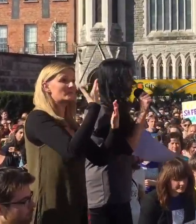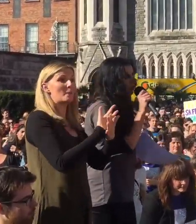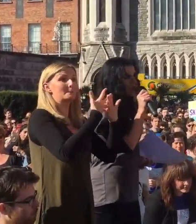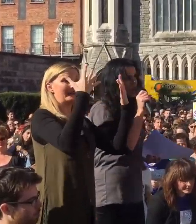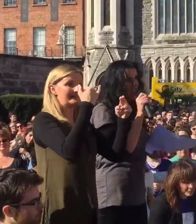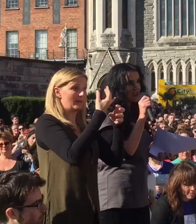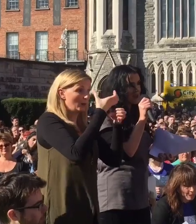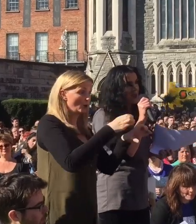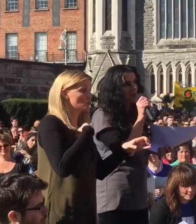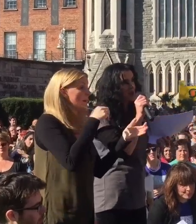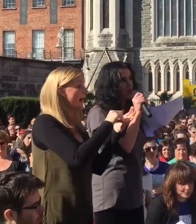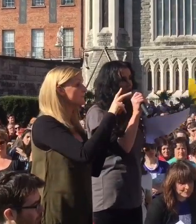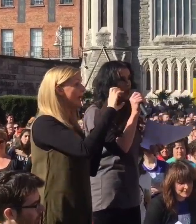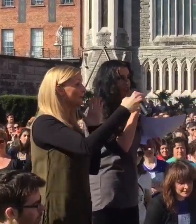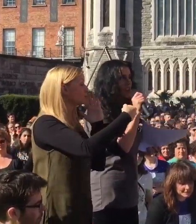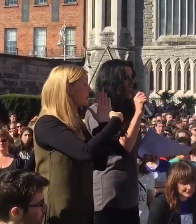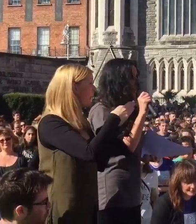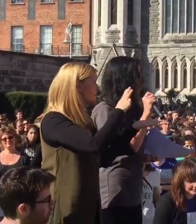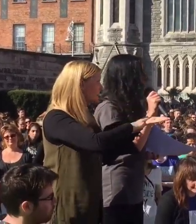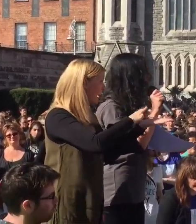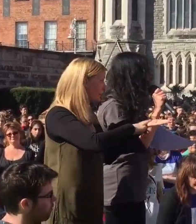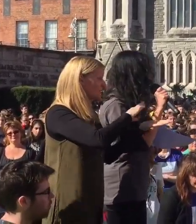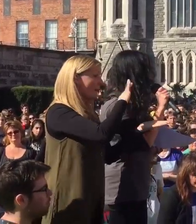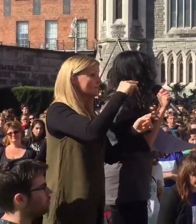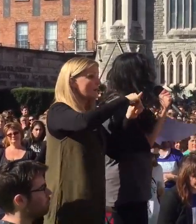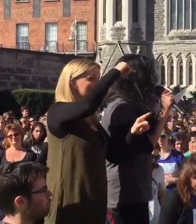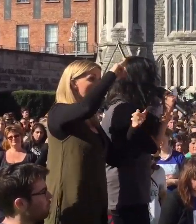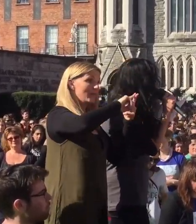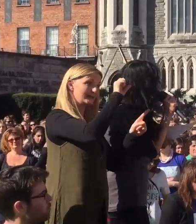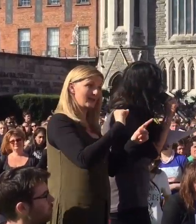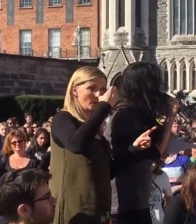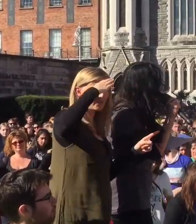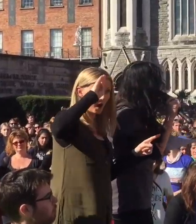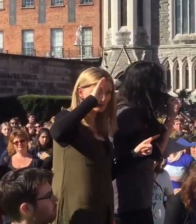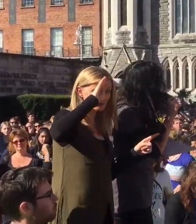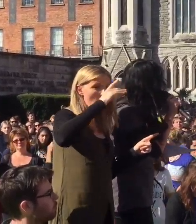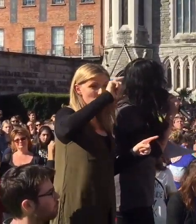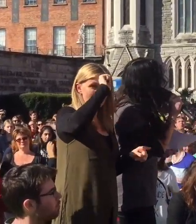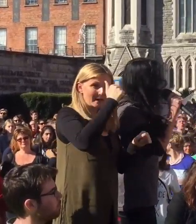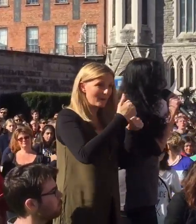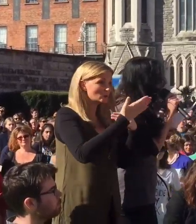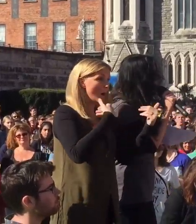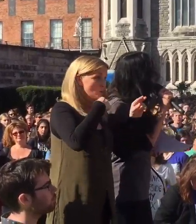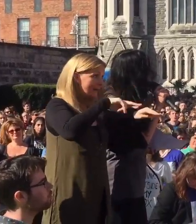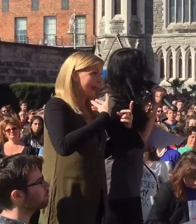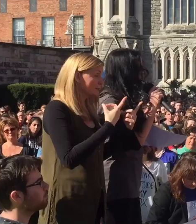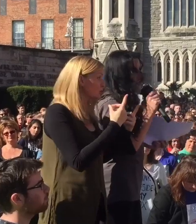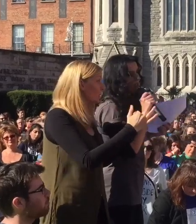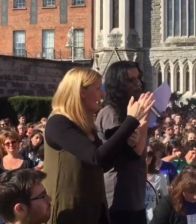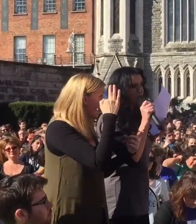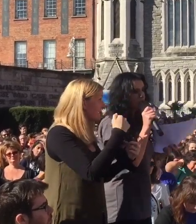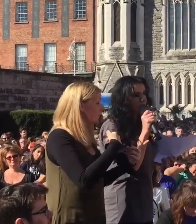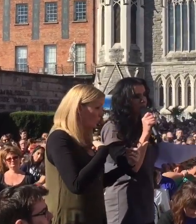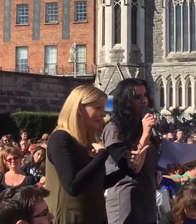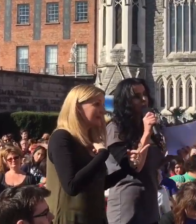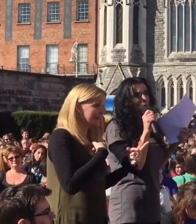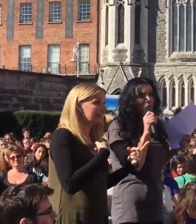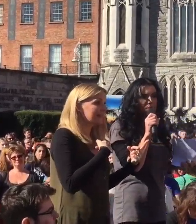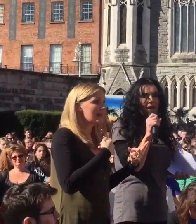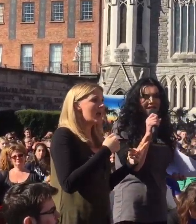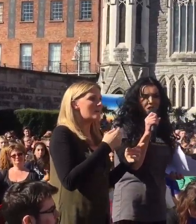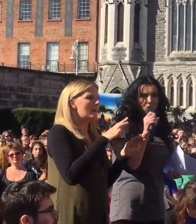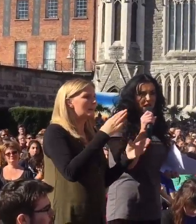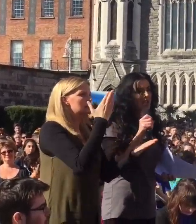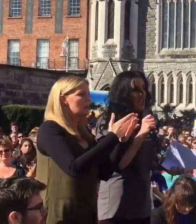We've 800,000 members north and south of the border. Just think of what we can do if we get outside the box of unions being